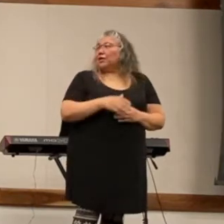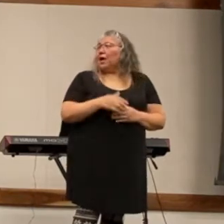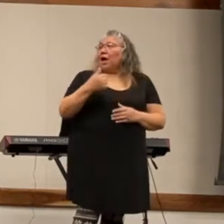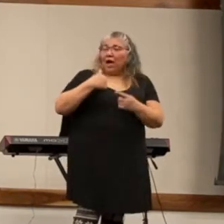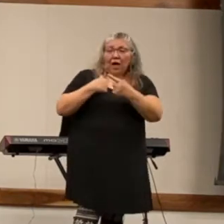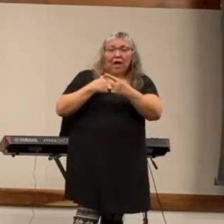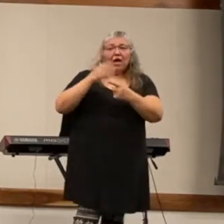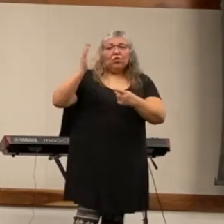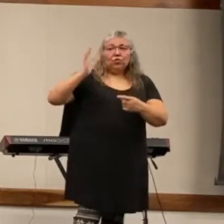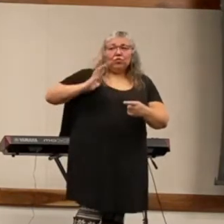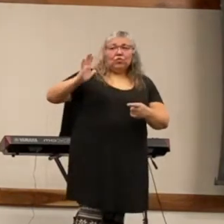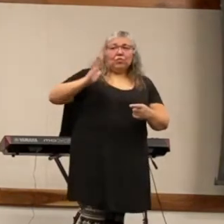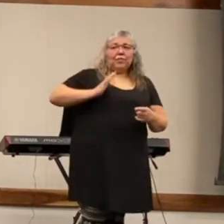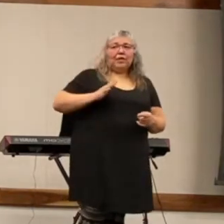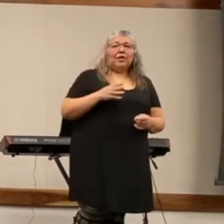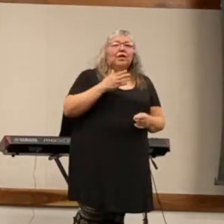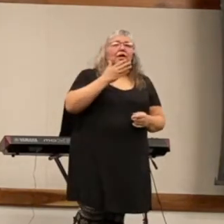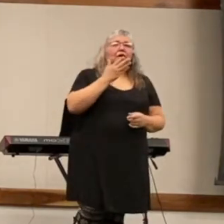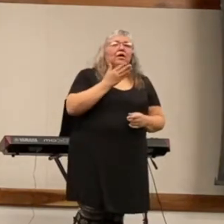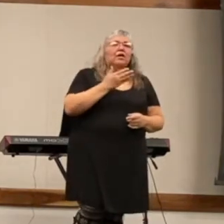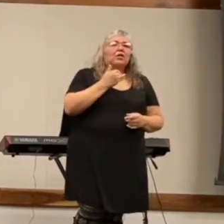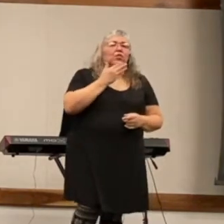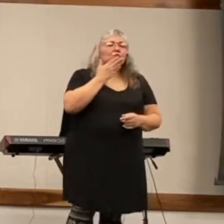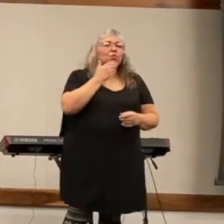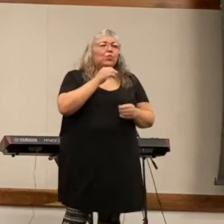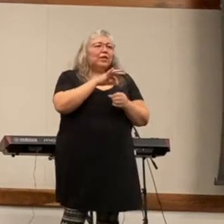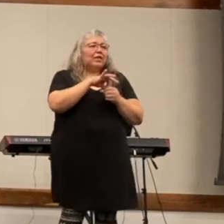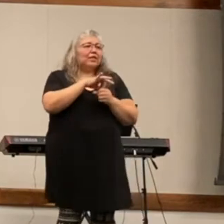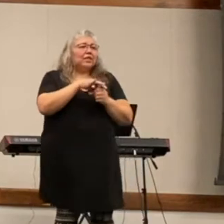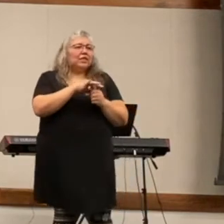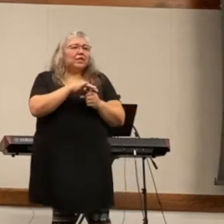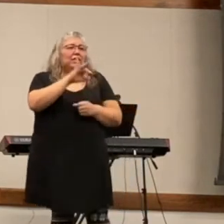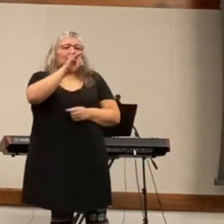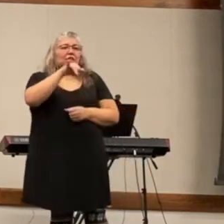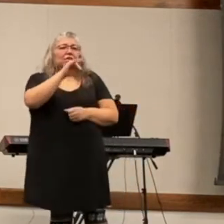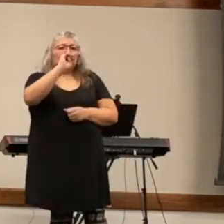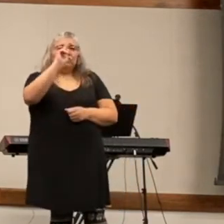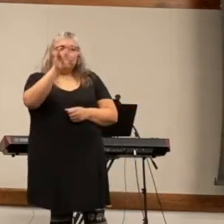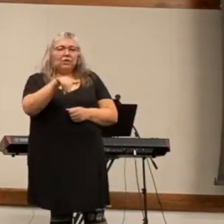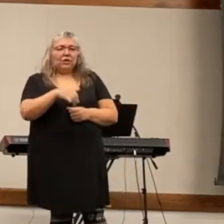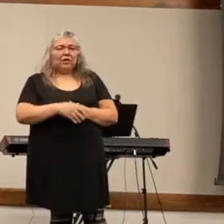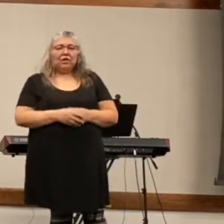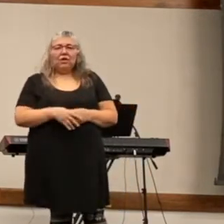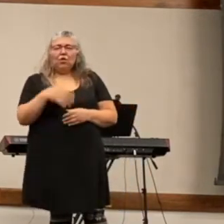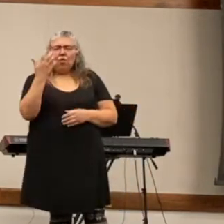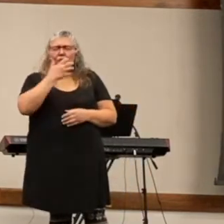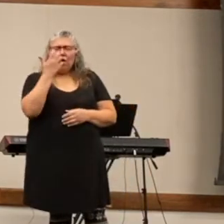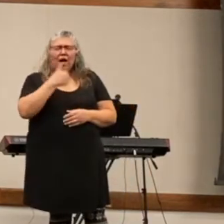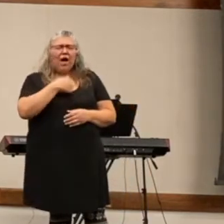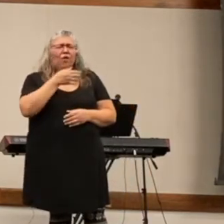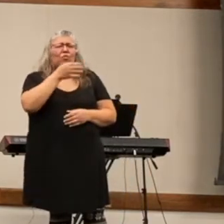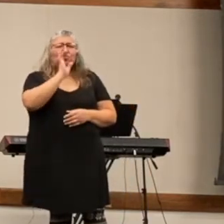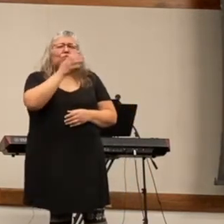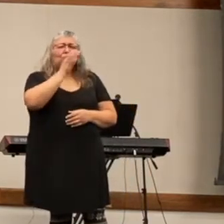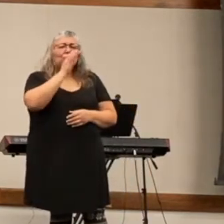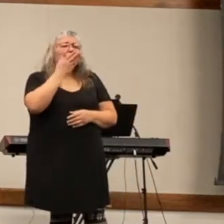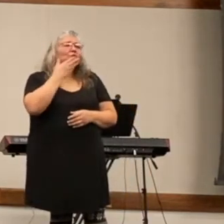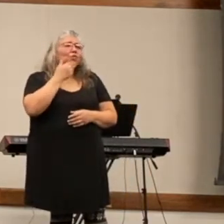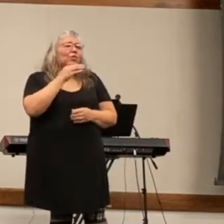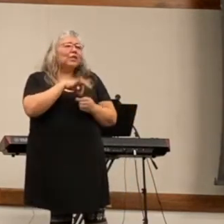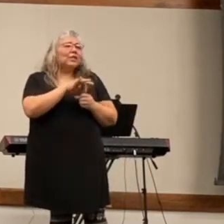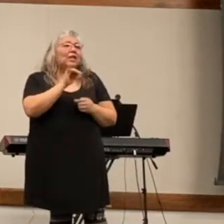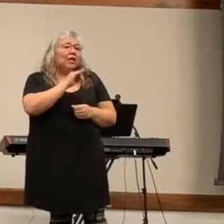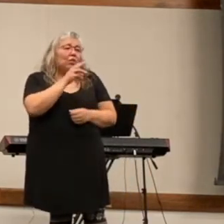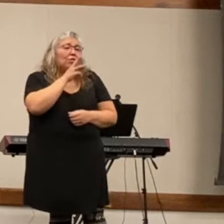to be a sweet tea drunkie. Oh my gosh. I would drink sweet tea like it was